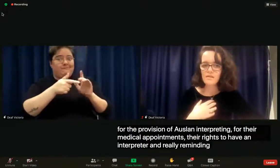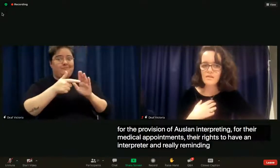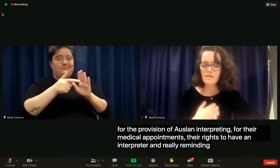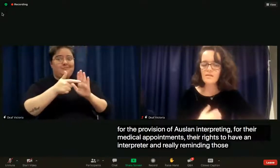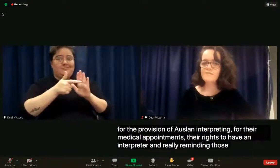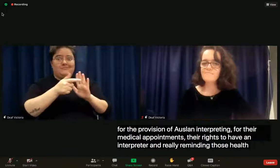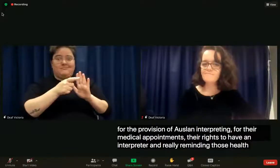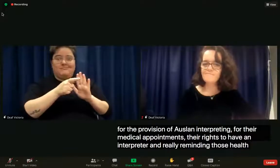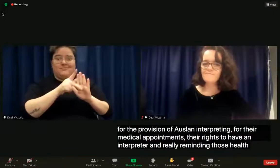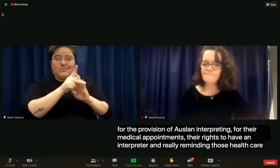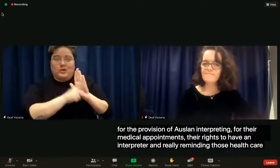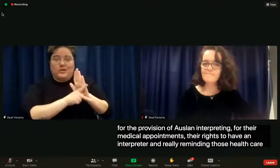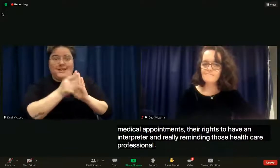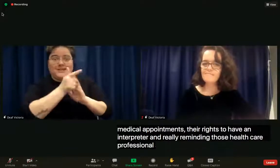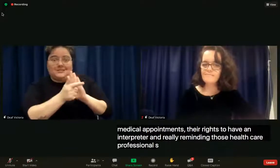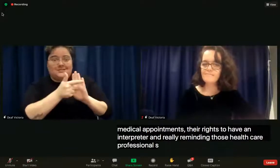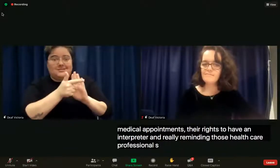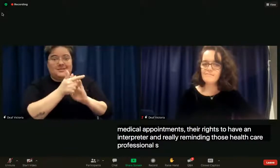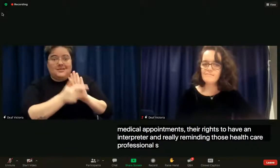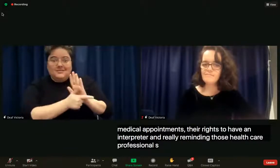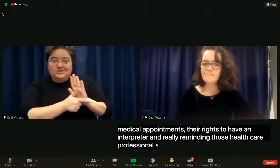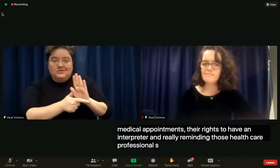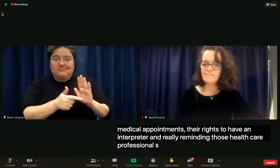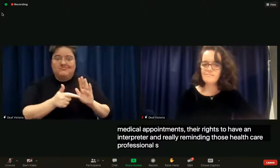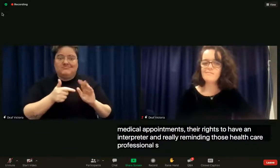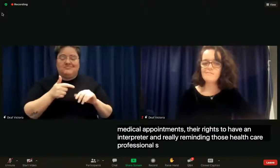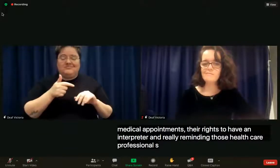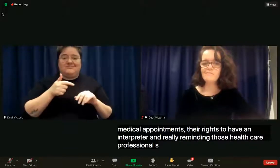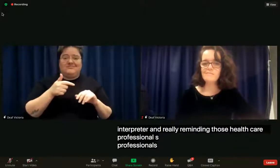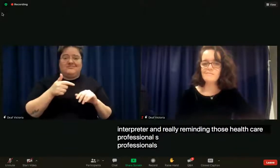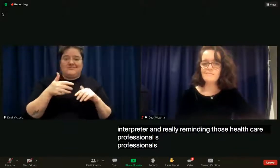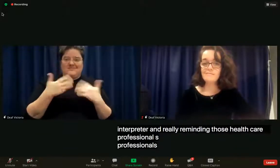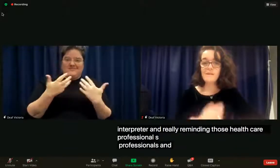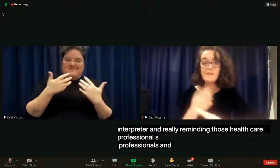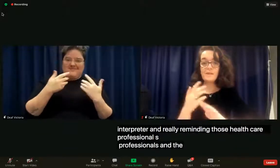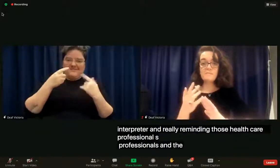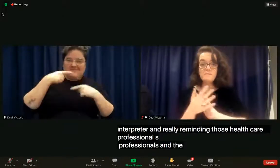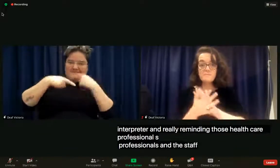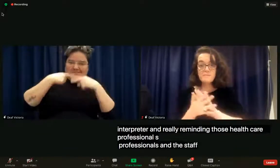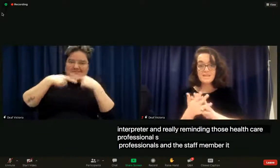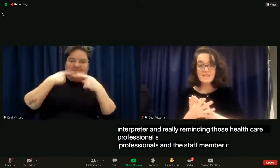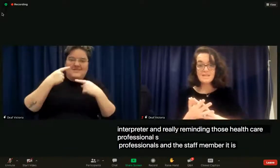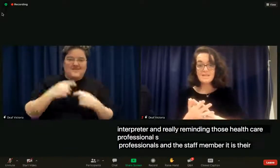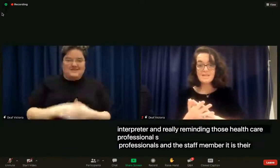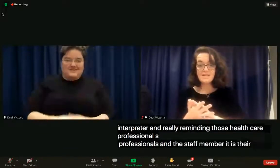book these interpreters, which follows along with legislative and policy requirements.